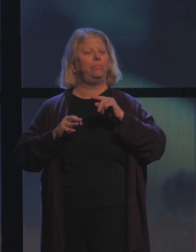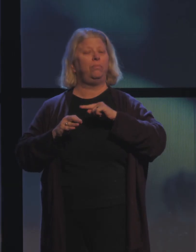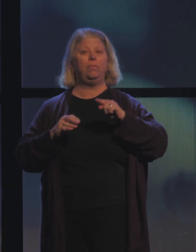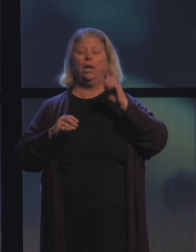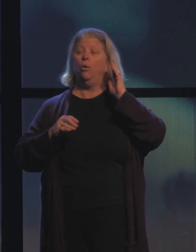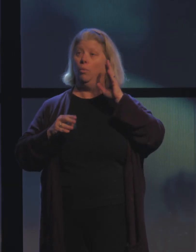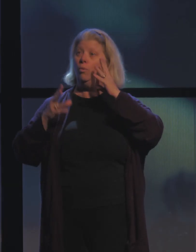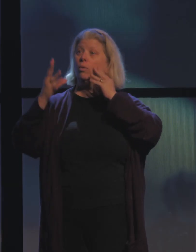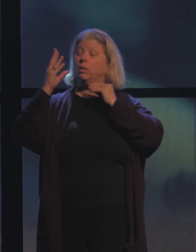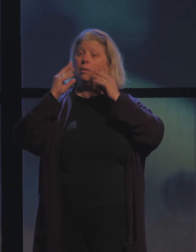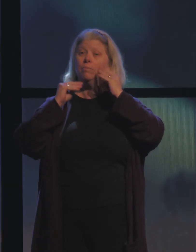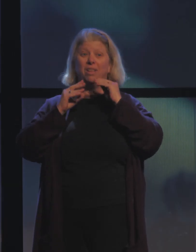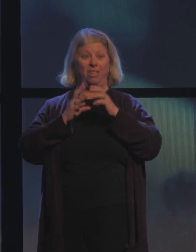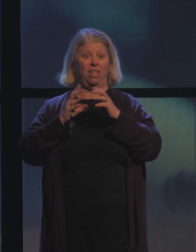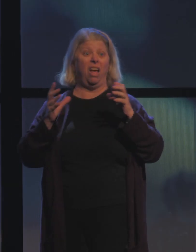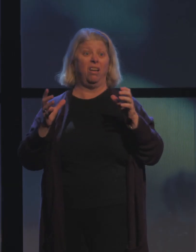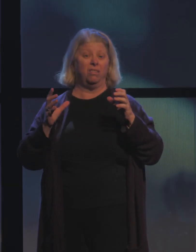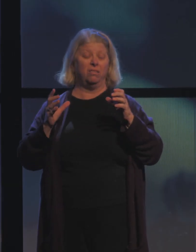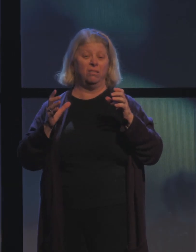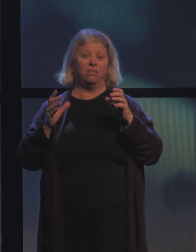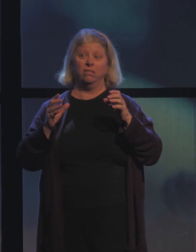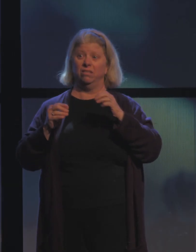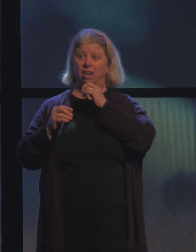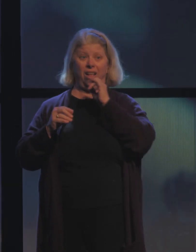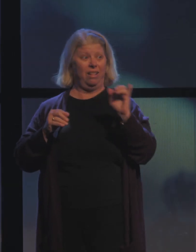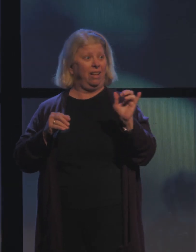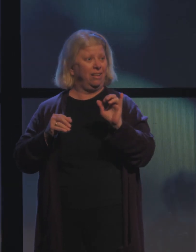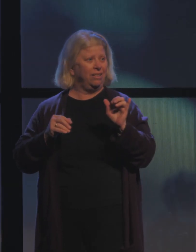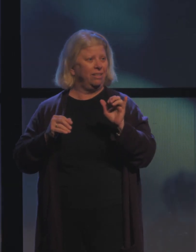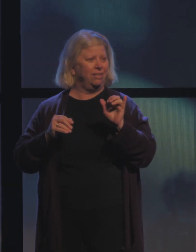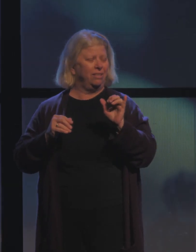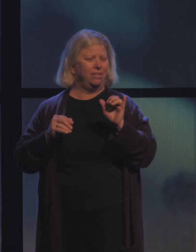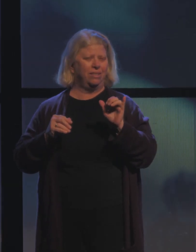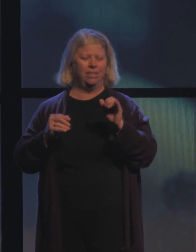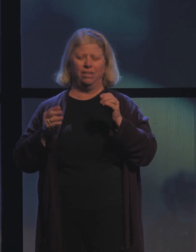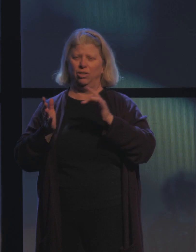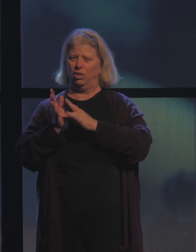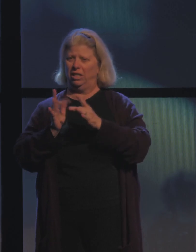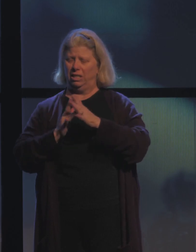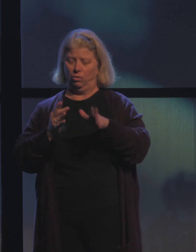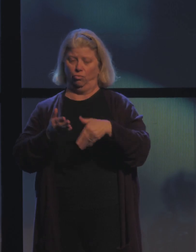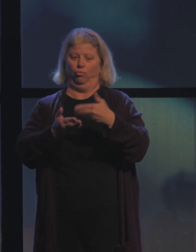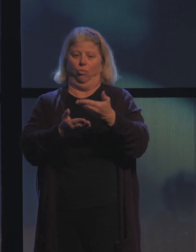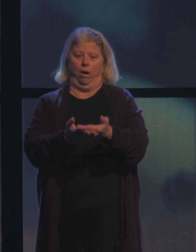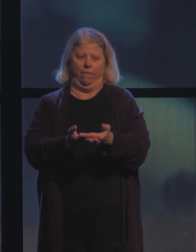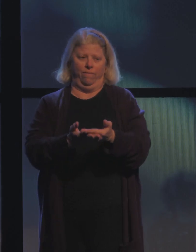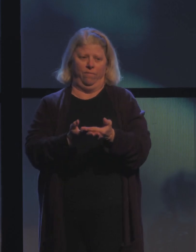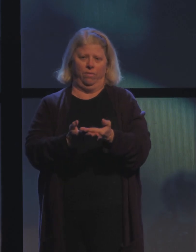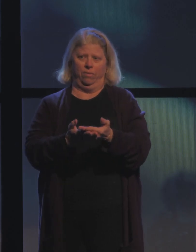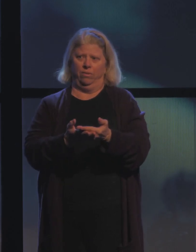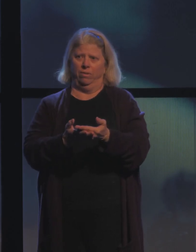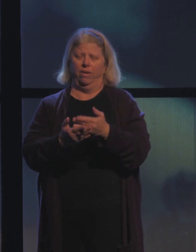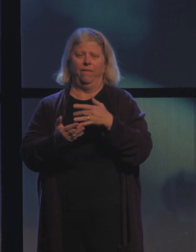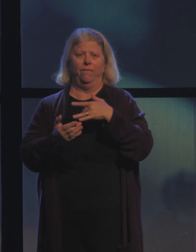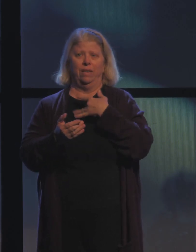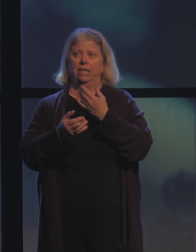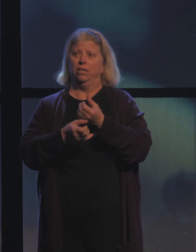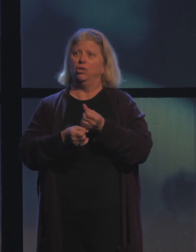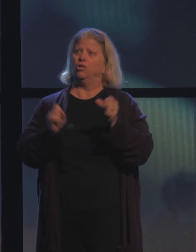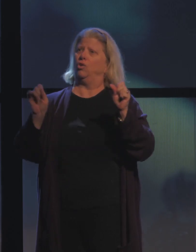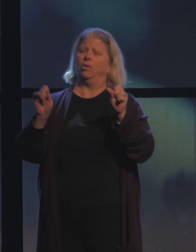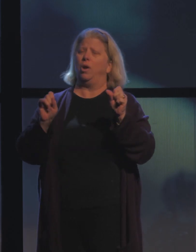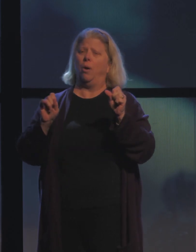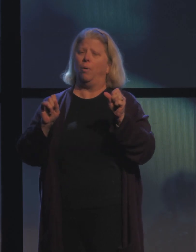going through a lot. It's not like when Jesus came that they were feeling secure.